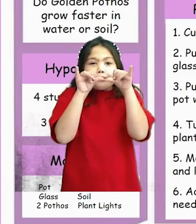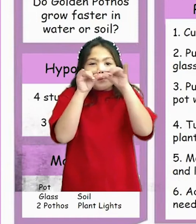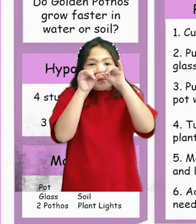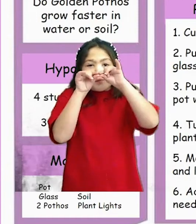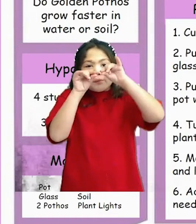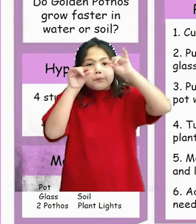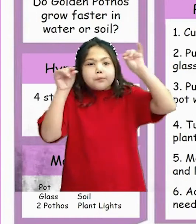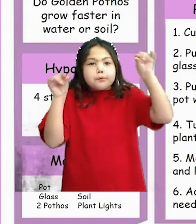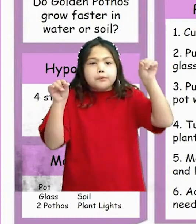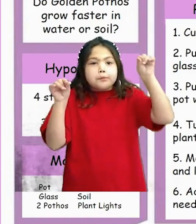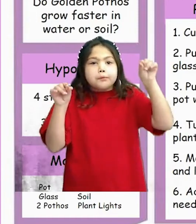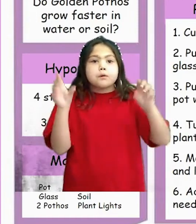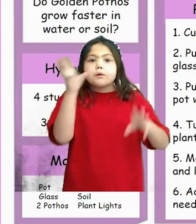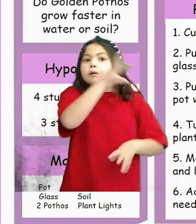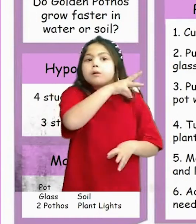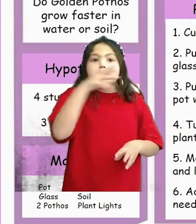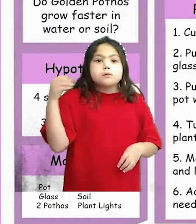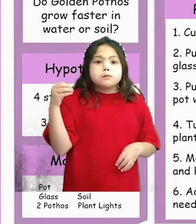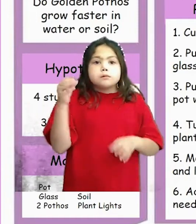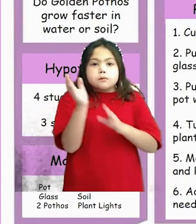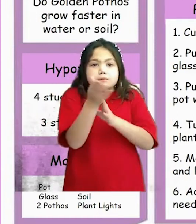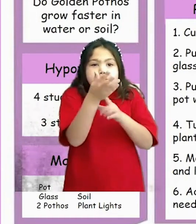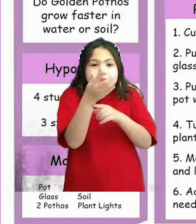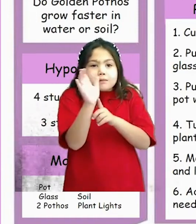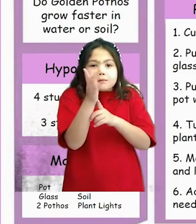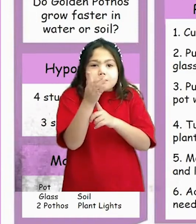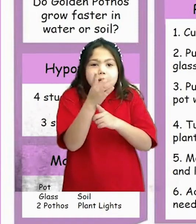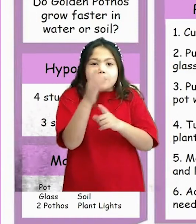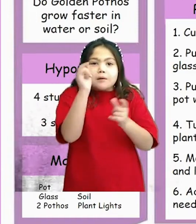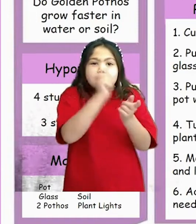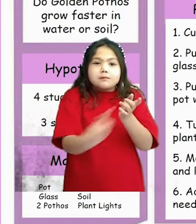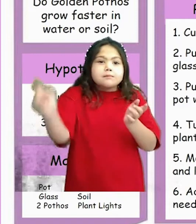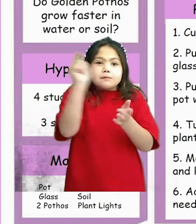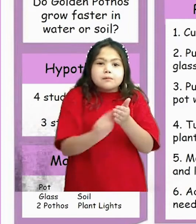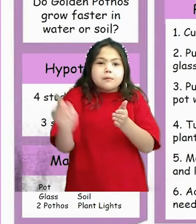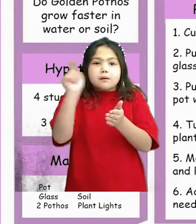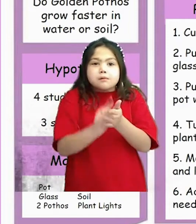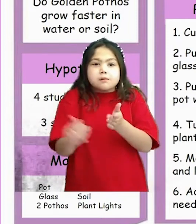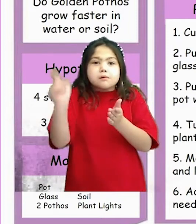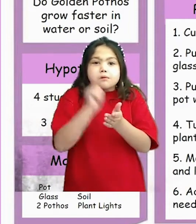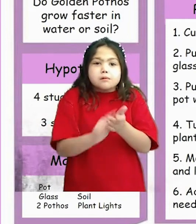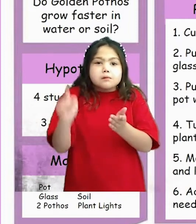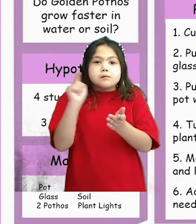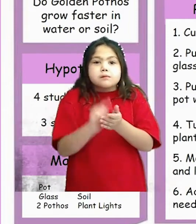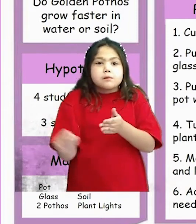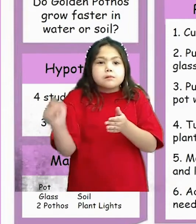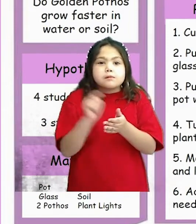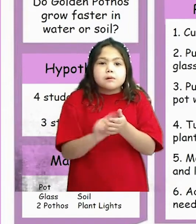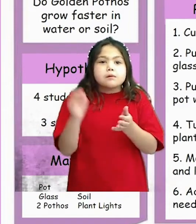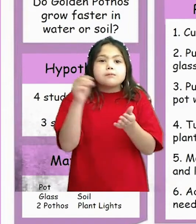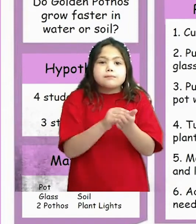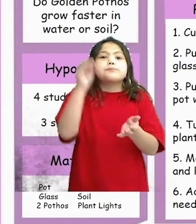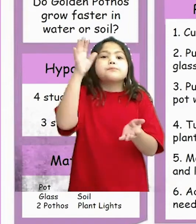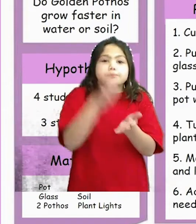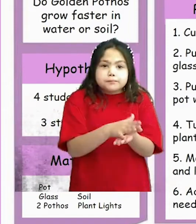In the 5th step, every week, we would measure the stems and leaves with the ruler and document them